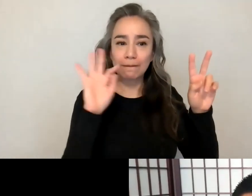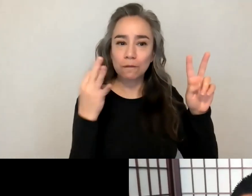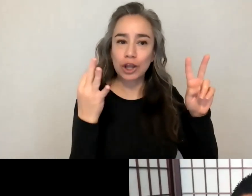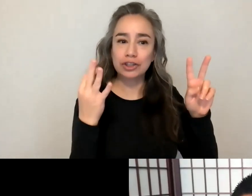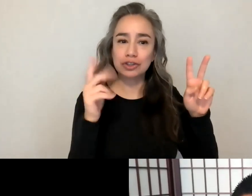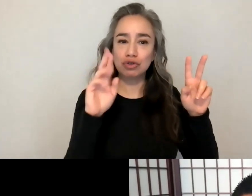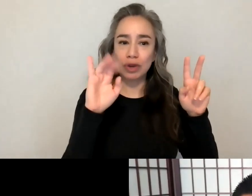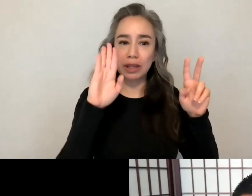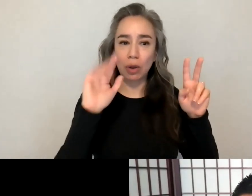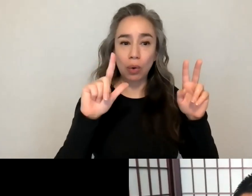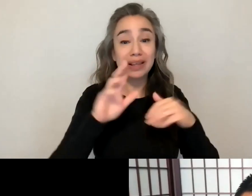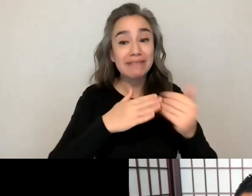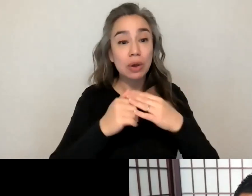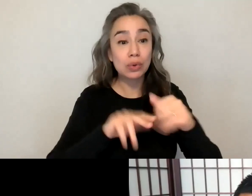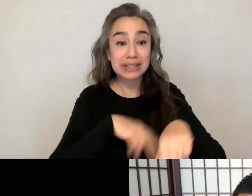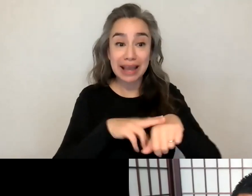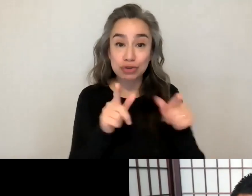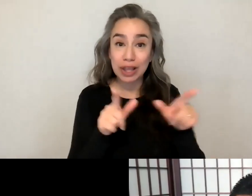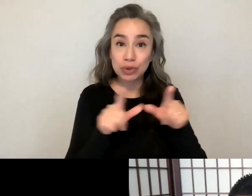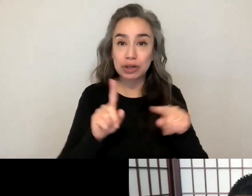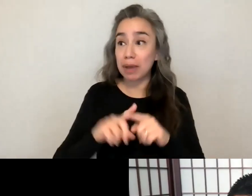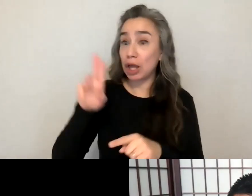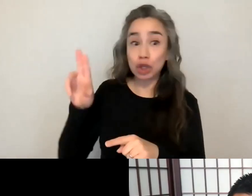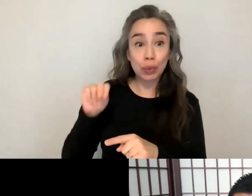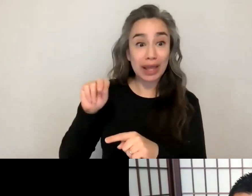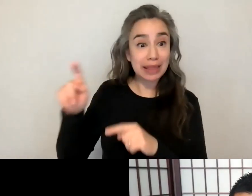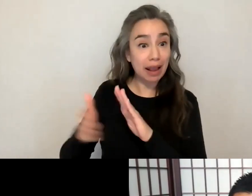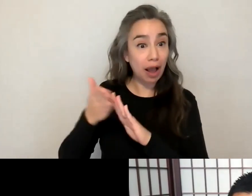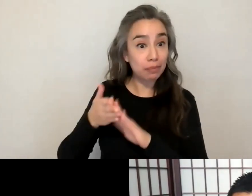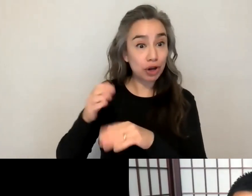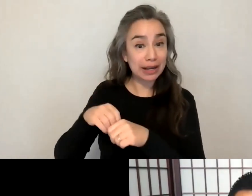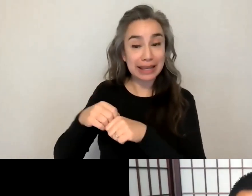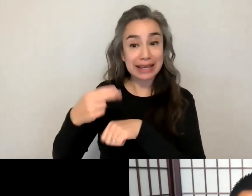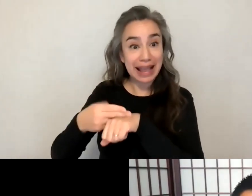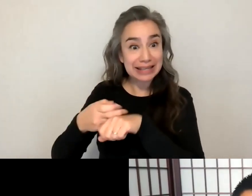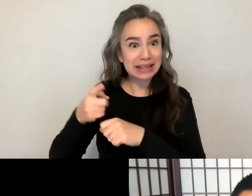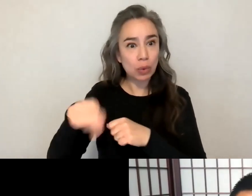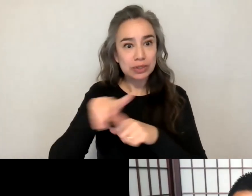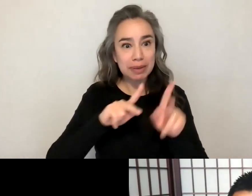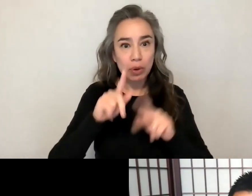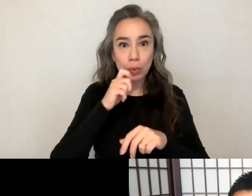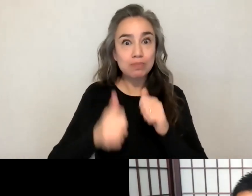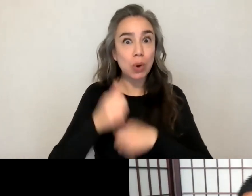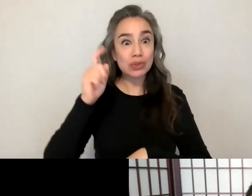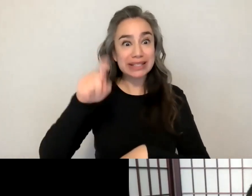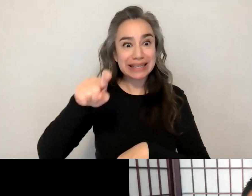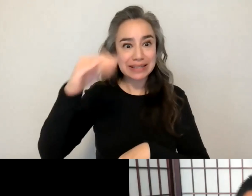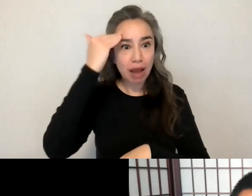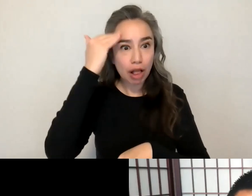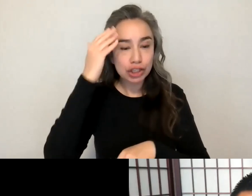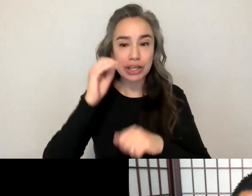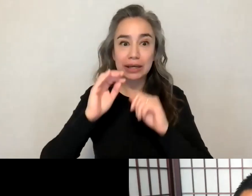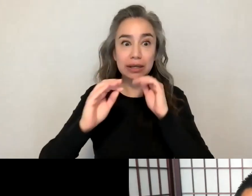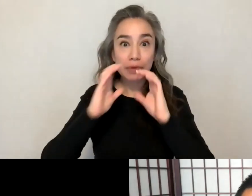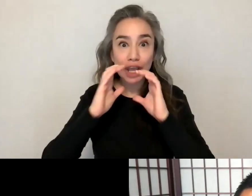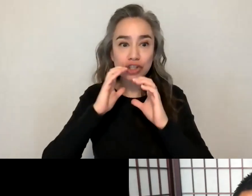national language. And if you look at the UN, the way they operate in Haiti, even when they have meetings with those in most need of knowledge and communication, they would